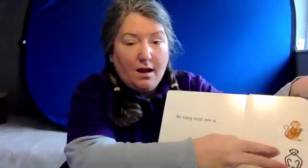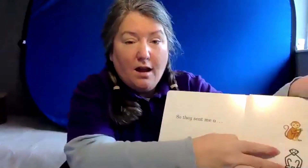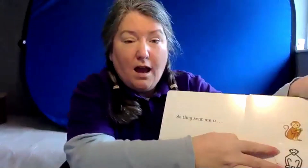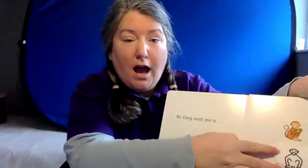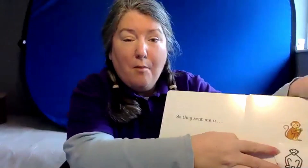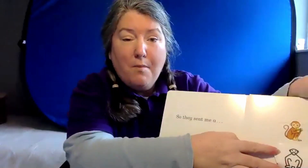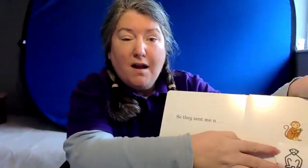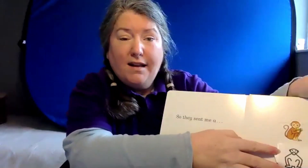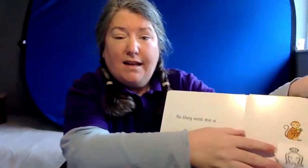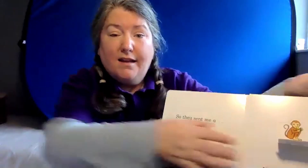a